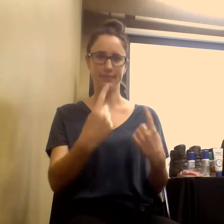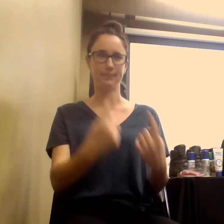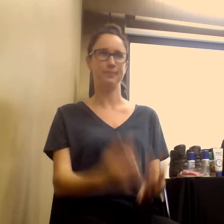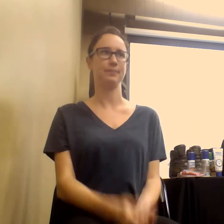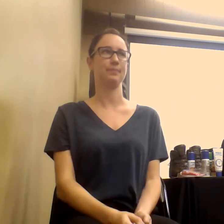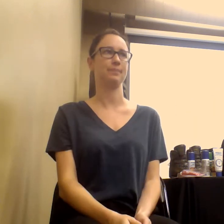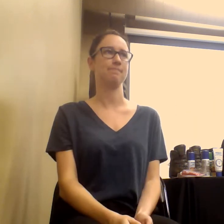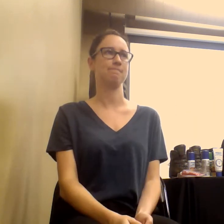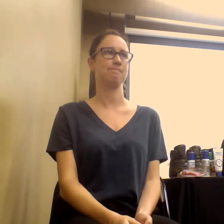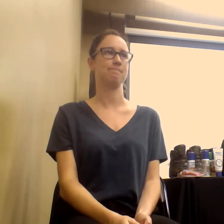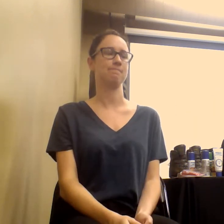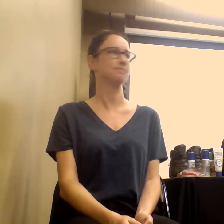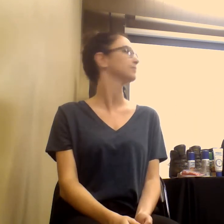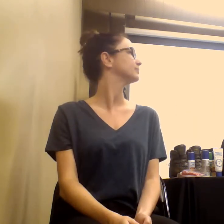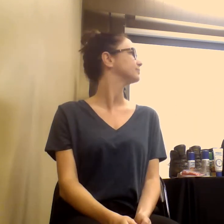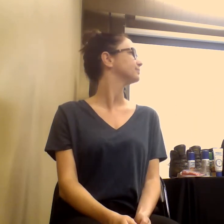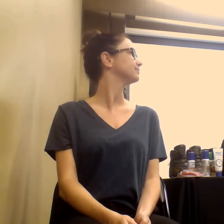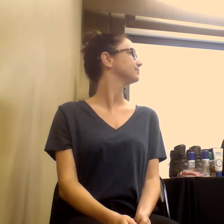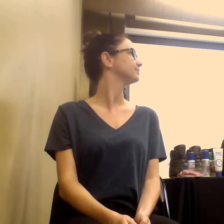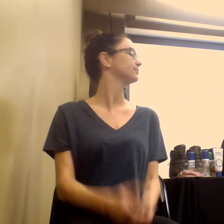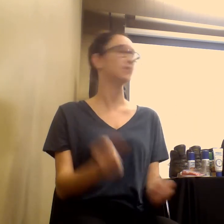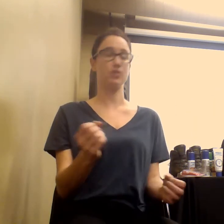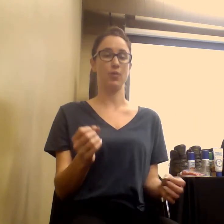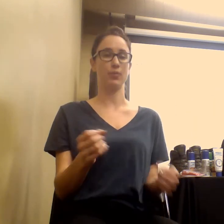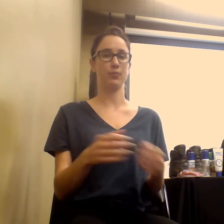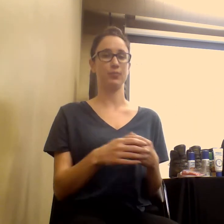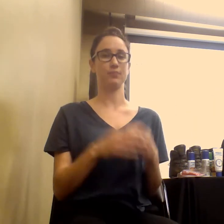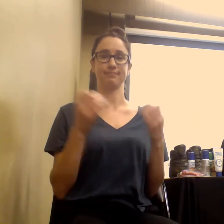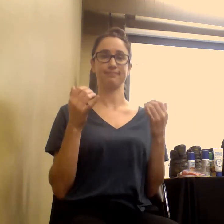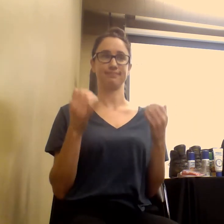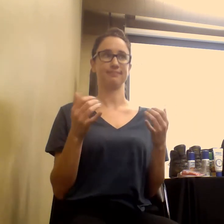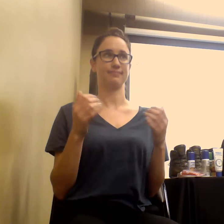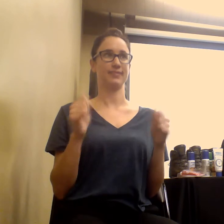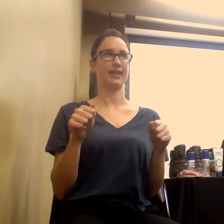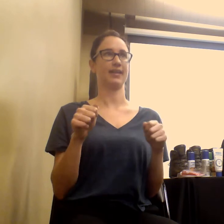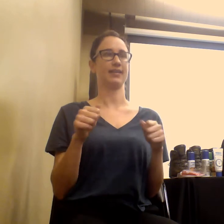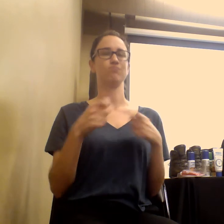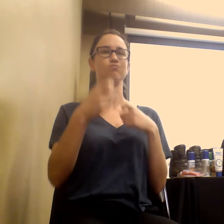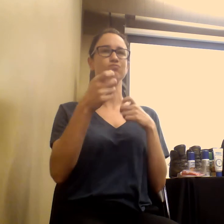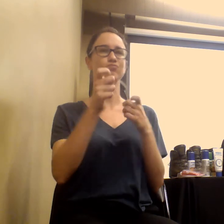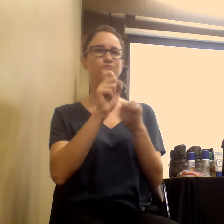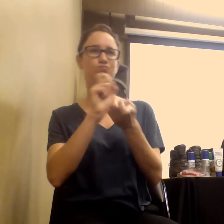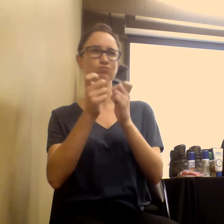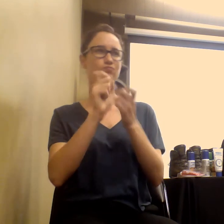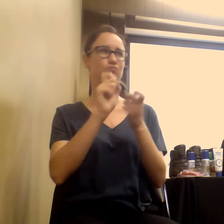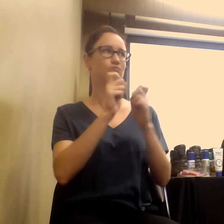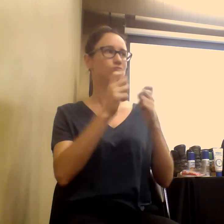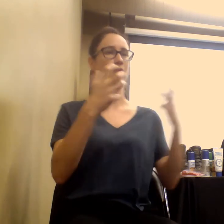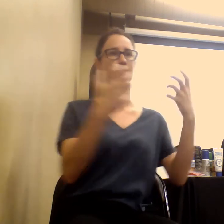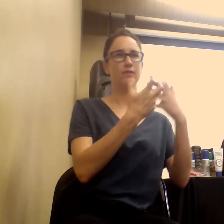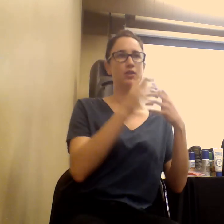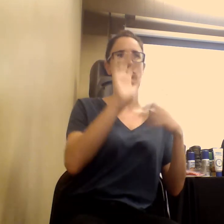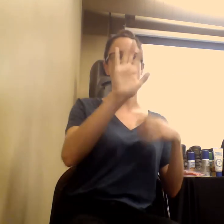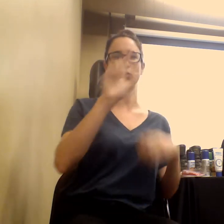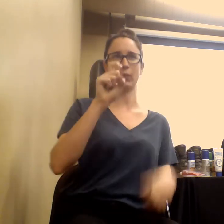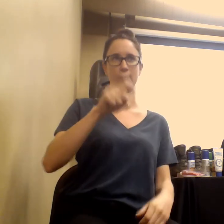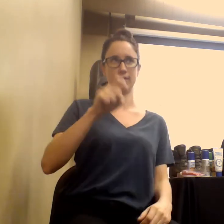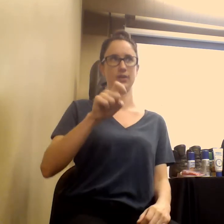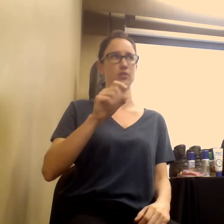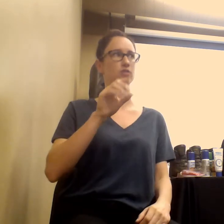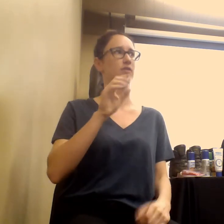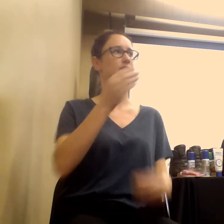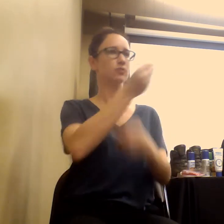the mundane stuff. But right now, I have an opportunity to tailor this next hour and a half to what you came to receive. What information are you looking to get